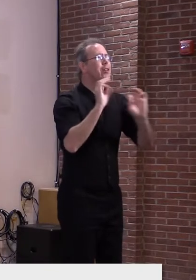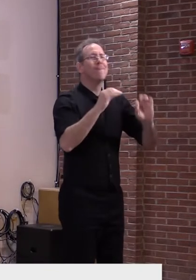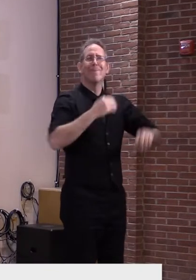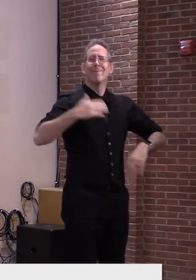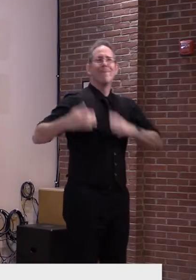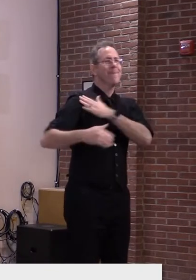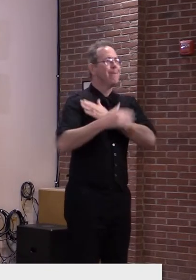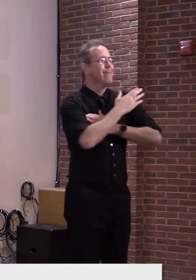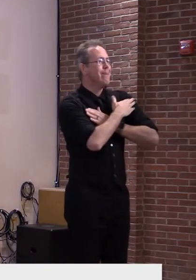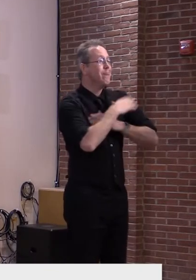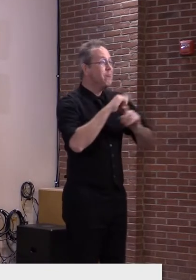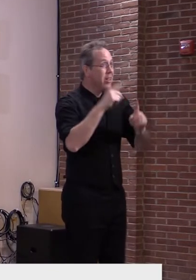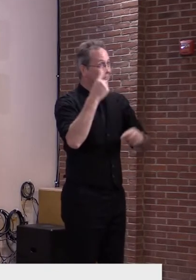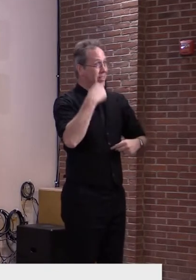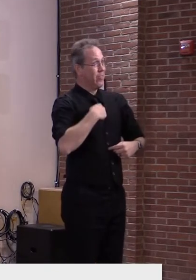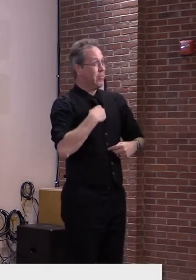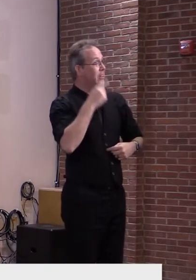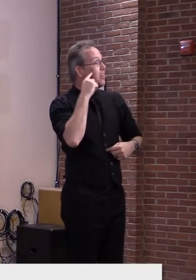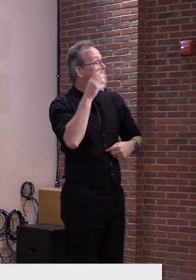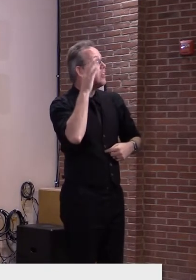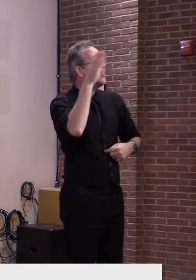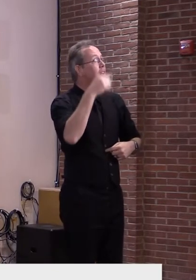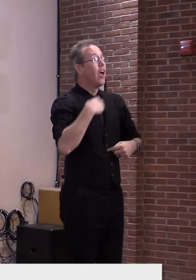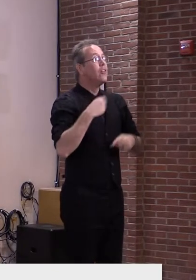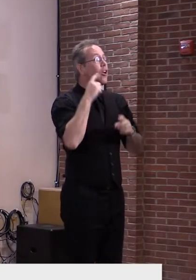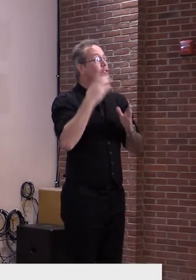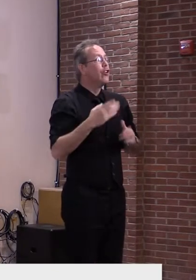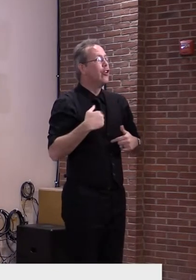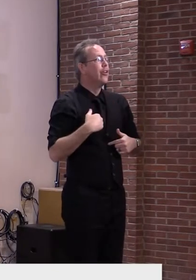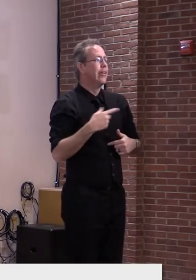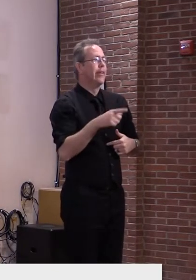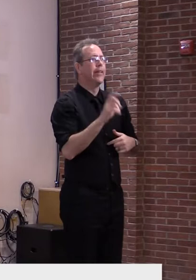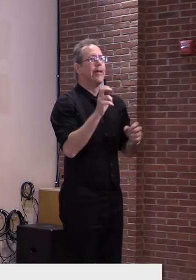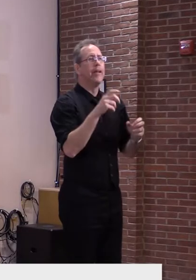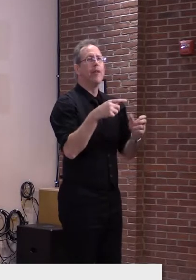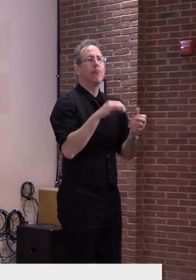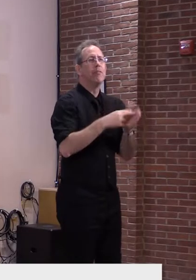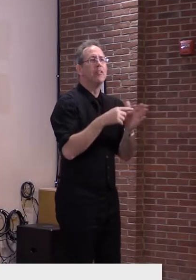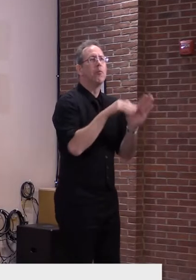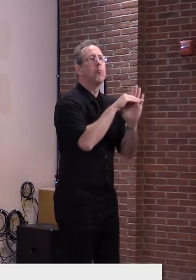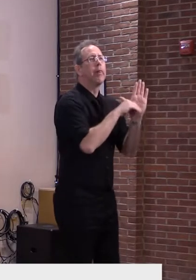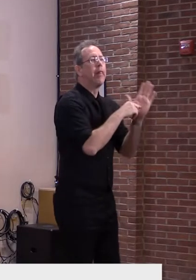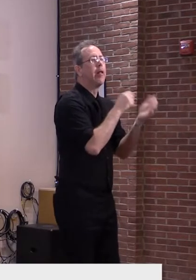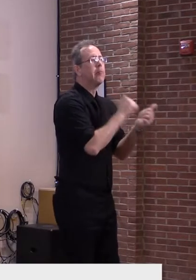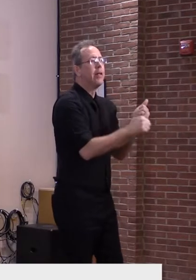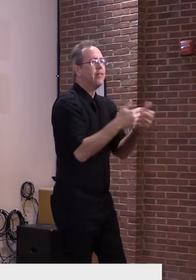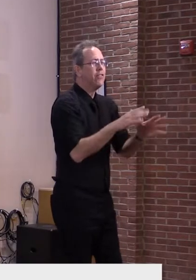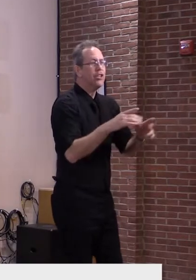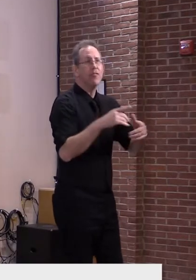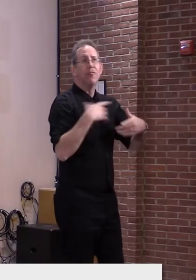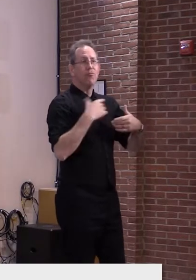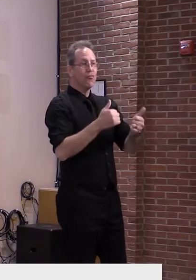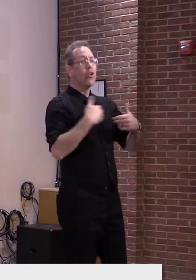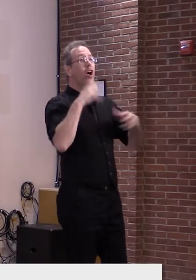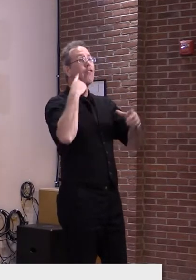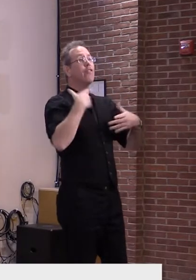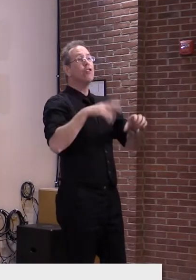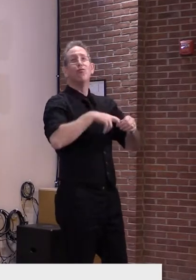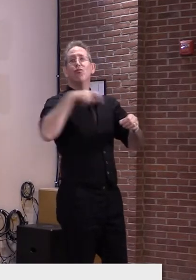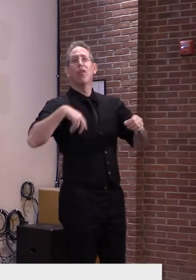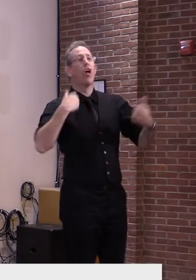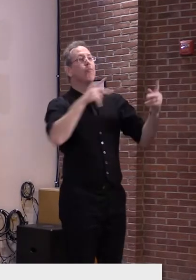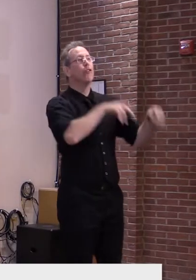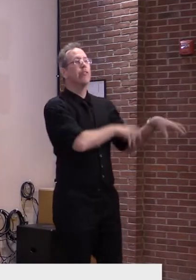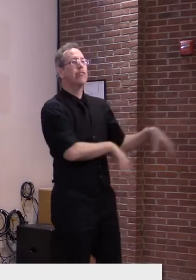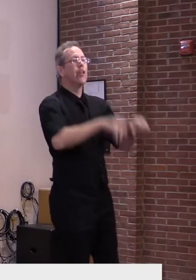do politically would be to sign the bill, sing kumbaya, and sleep easy knowing it won't be